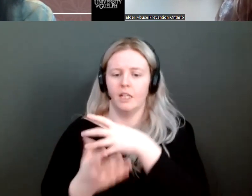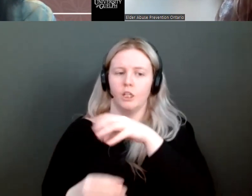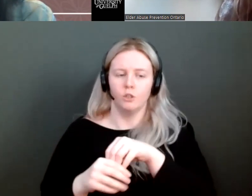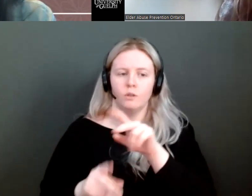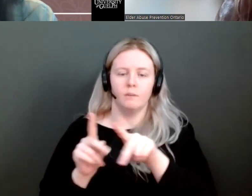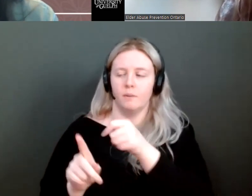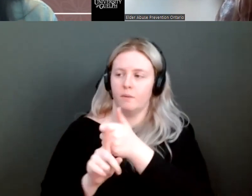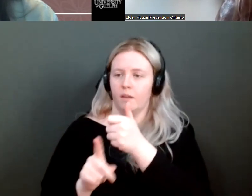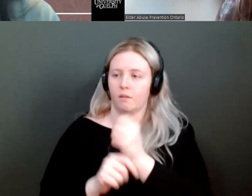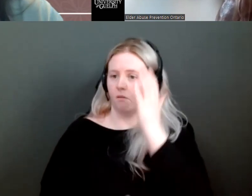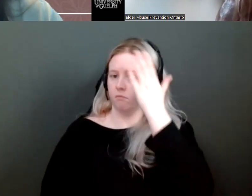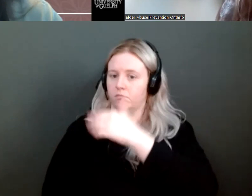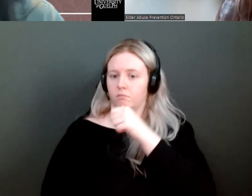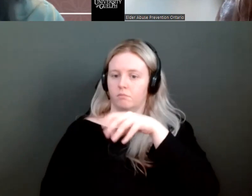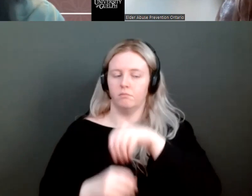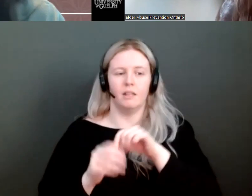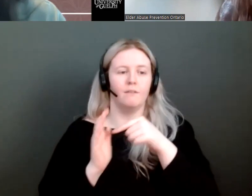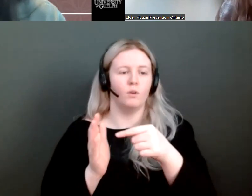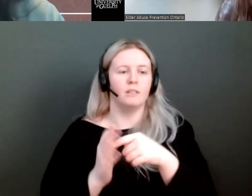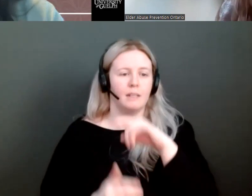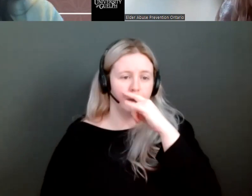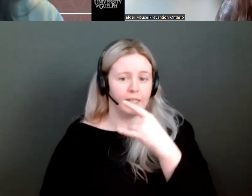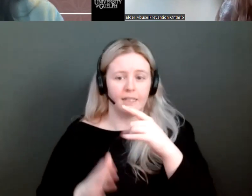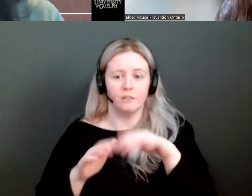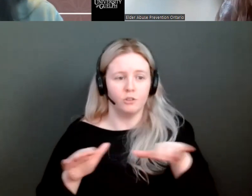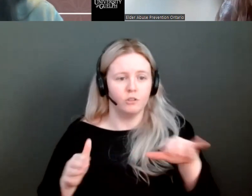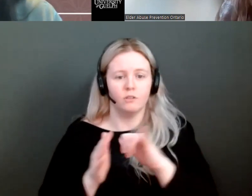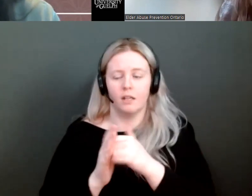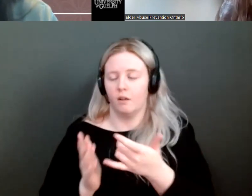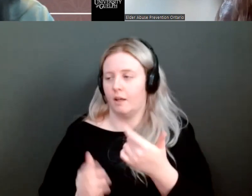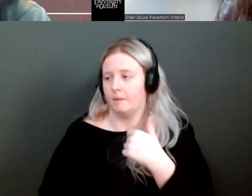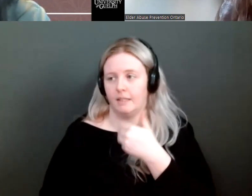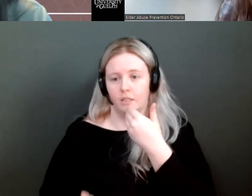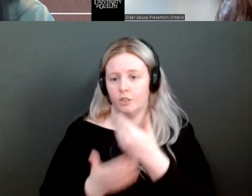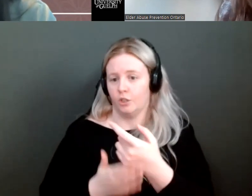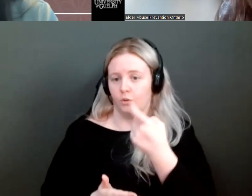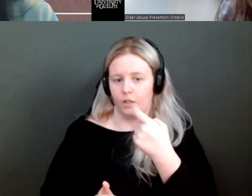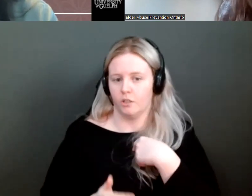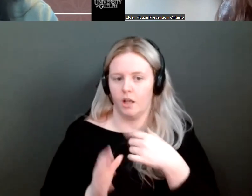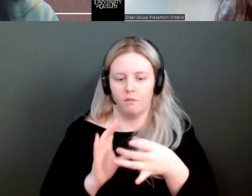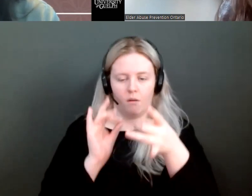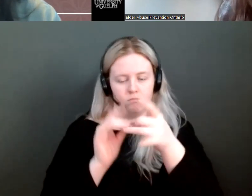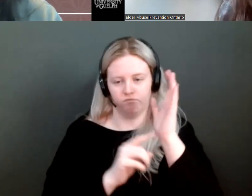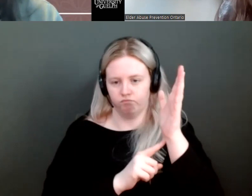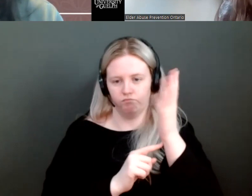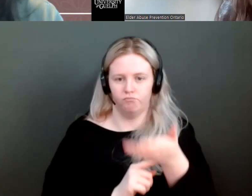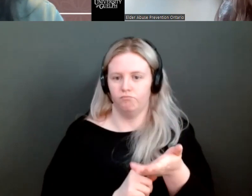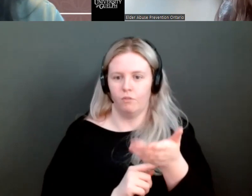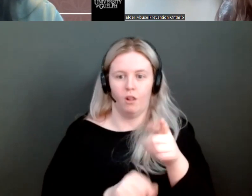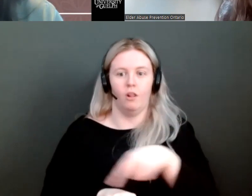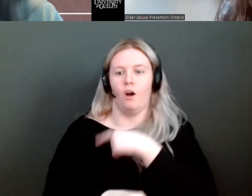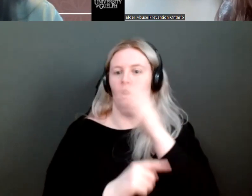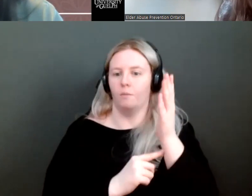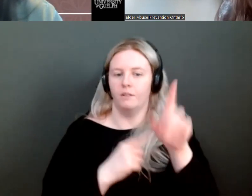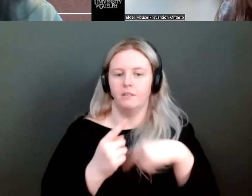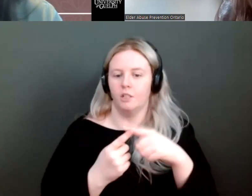children? That's such an excellent question. I could do I think 7 keynotes on the issue of data, because that's the thing that we've been